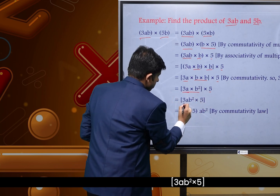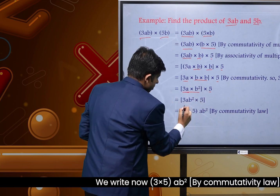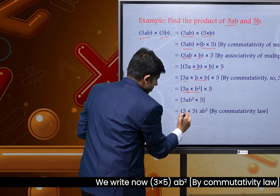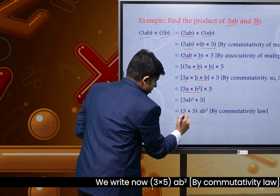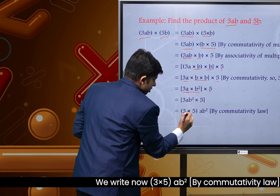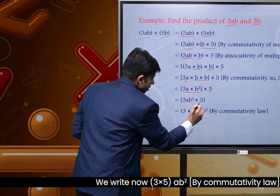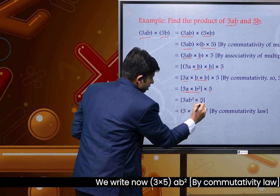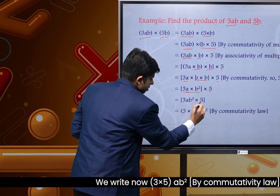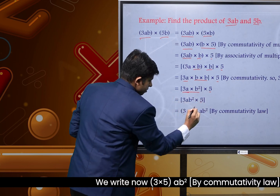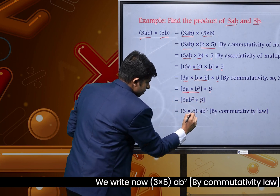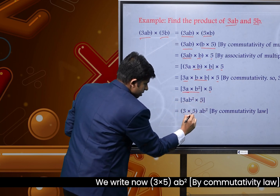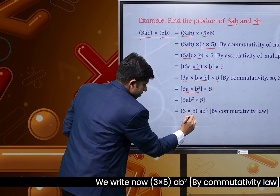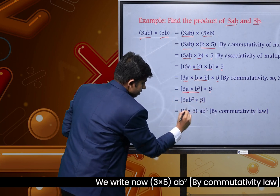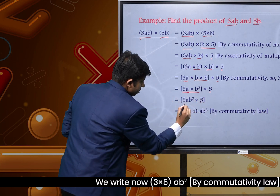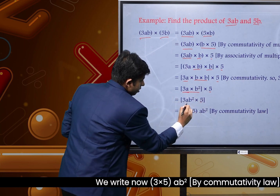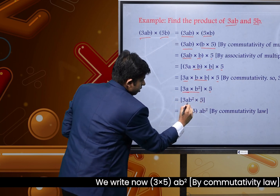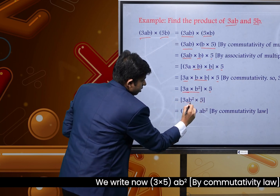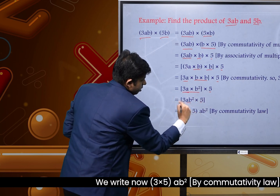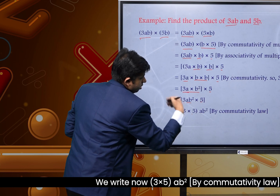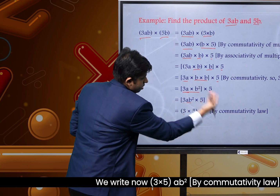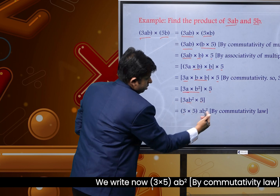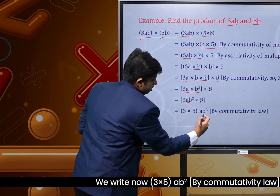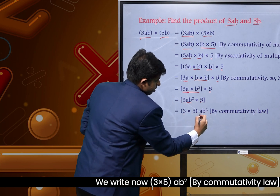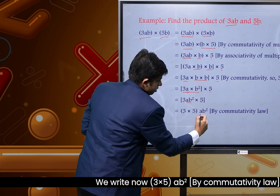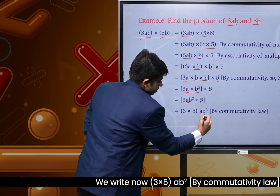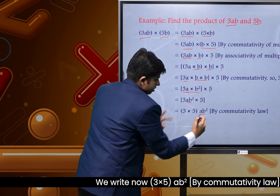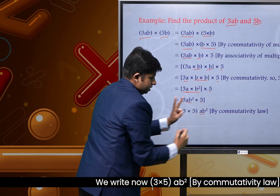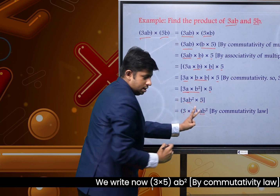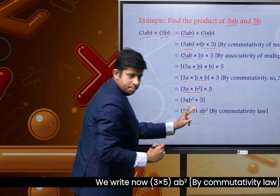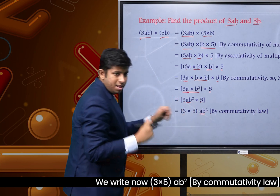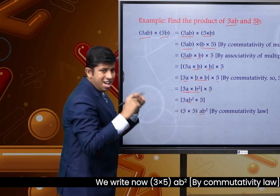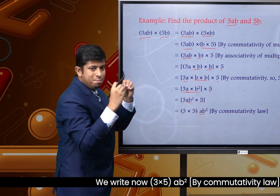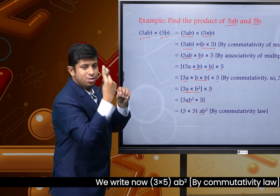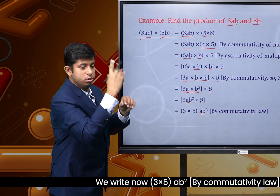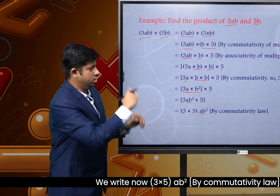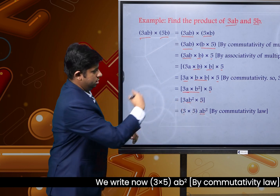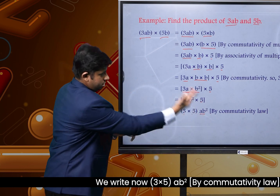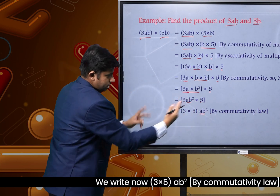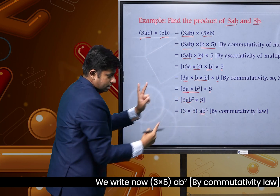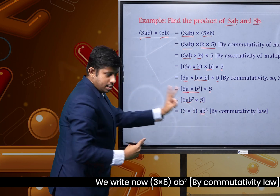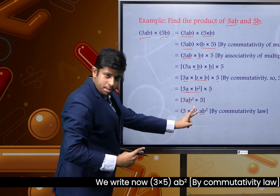We write now 3 into 5 into ab square by commutativity law.